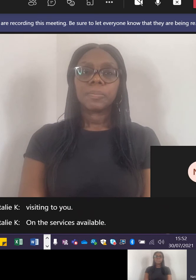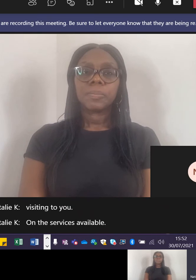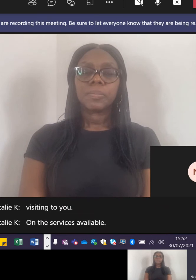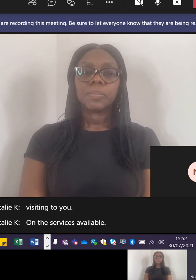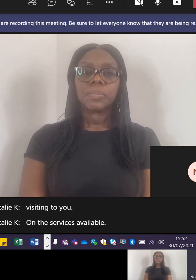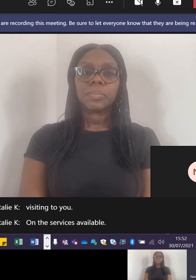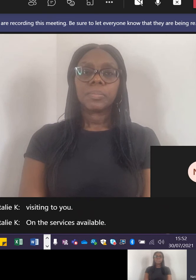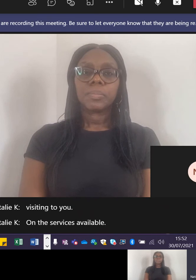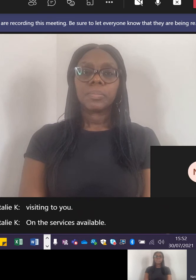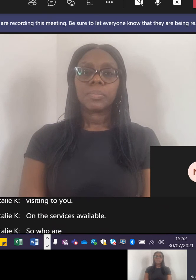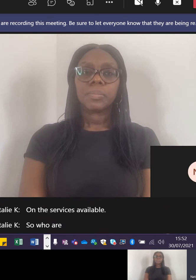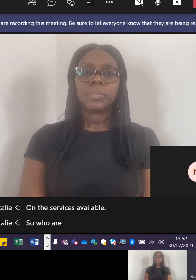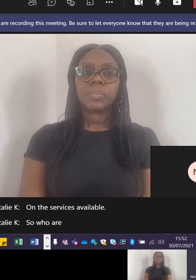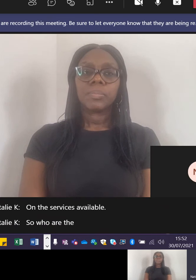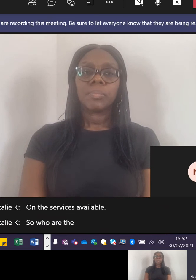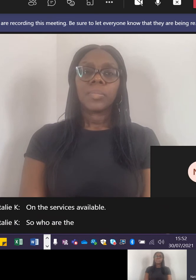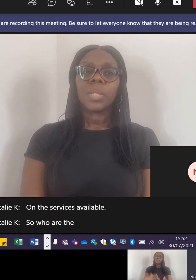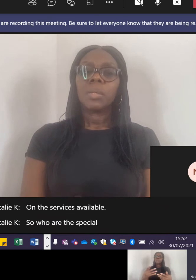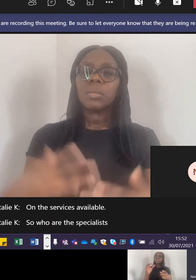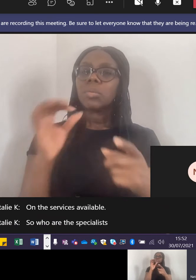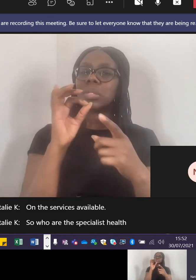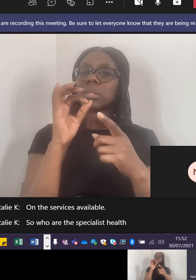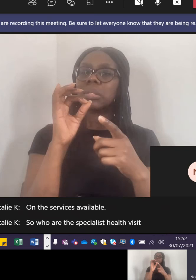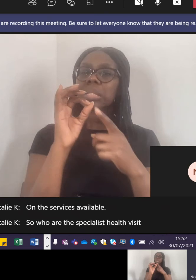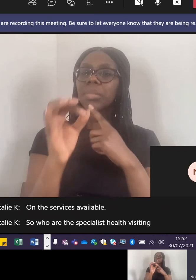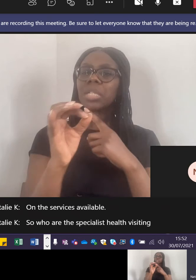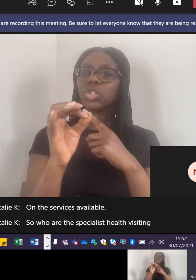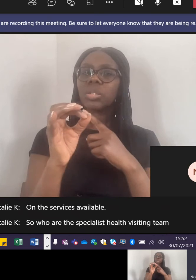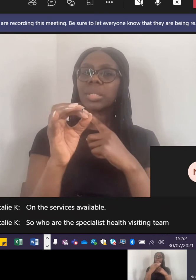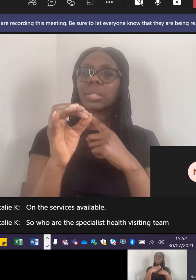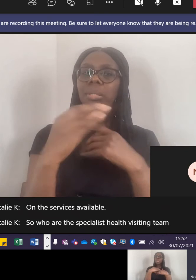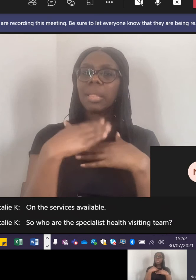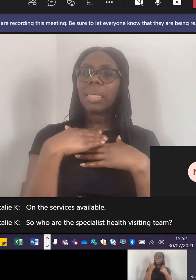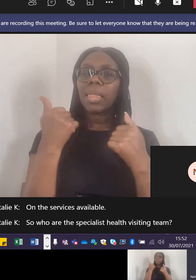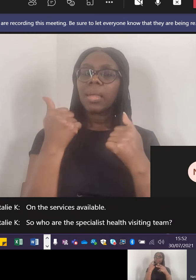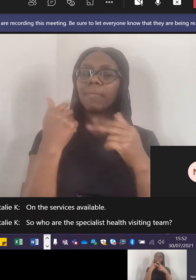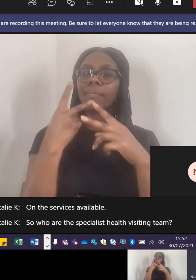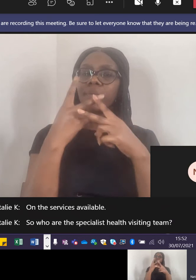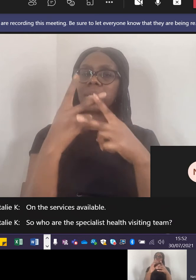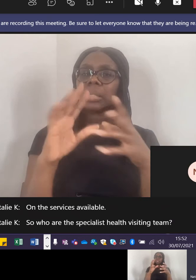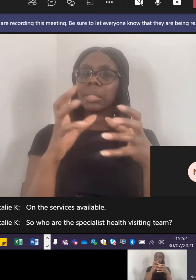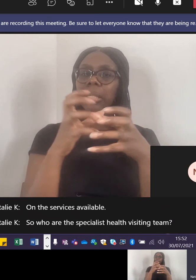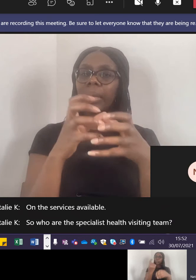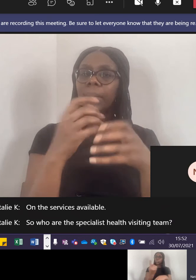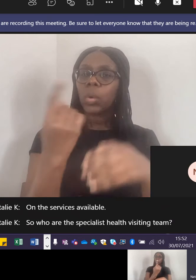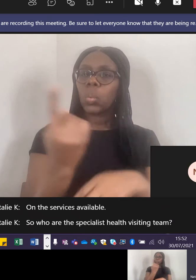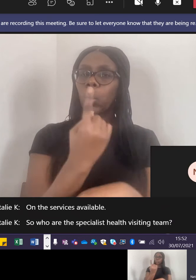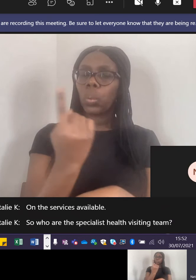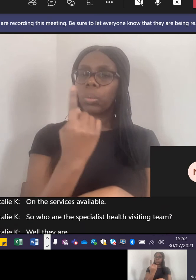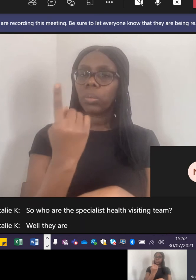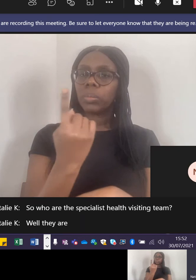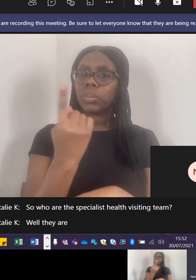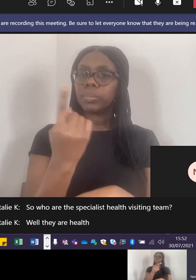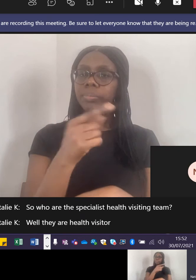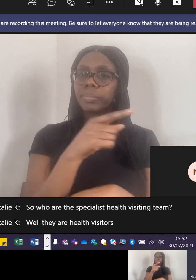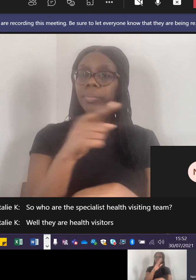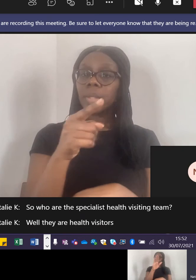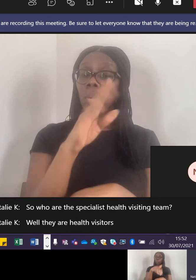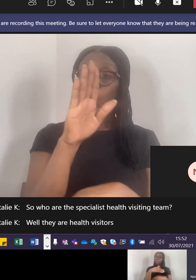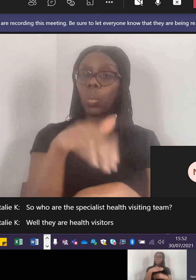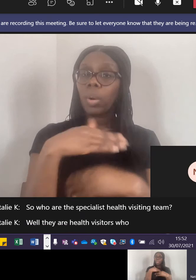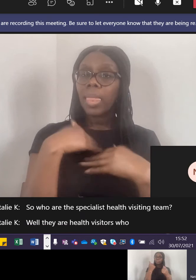So, who are the specialist health visiting team? Well, they are health visitors